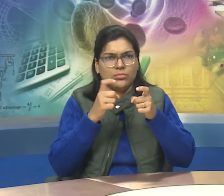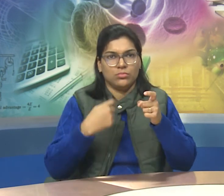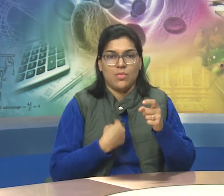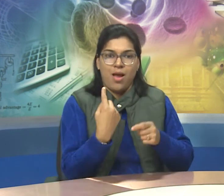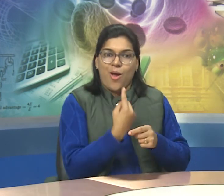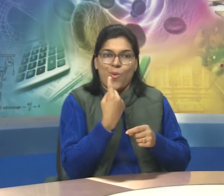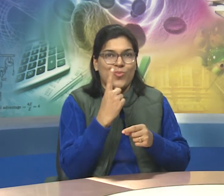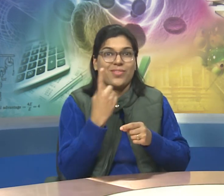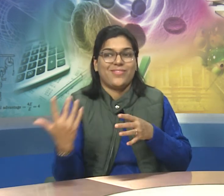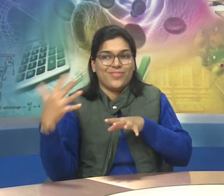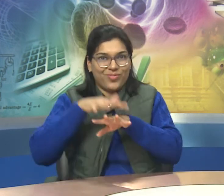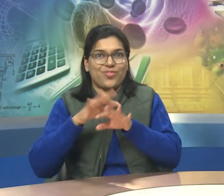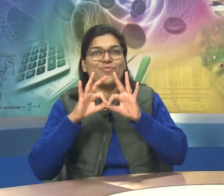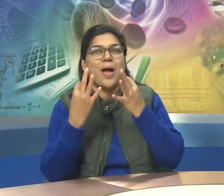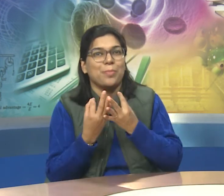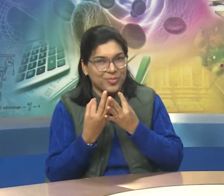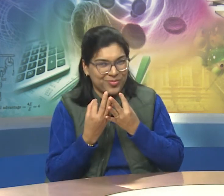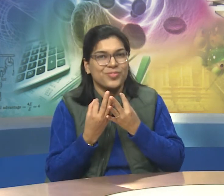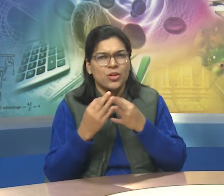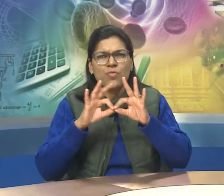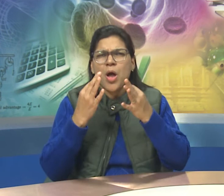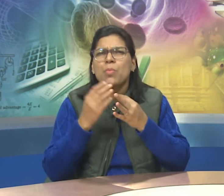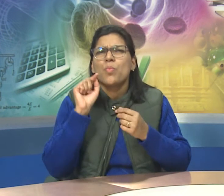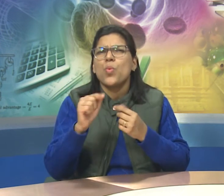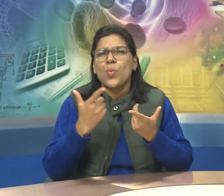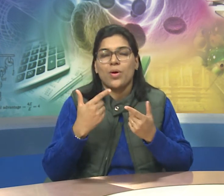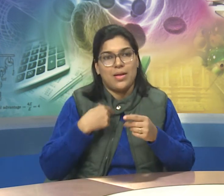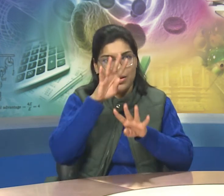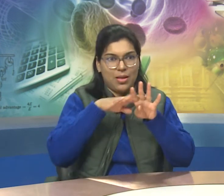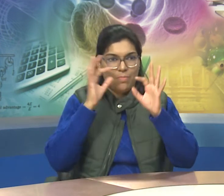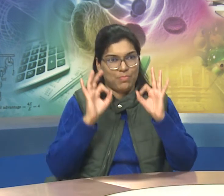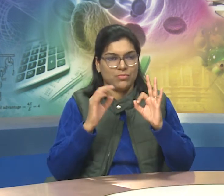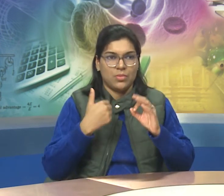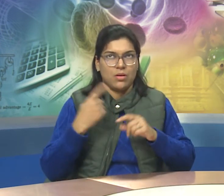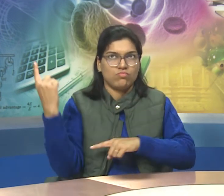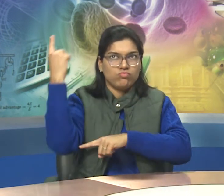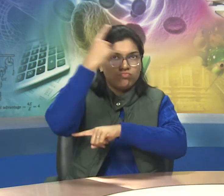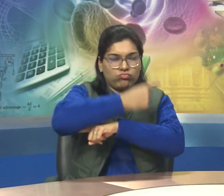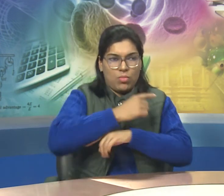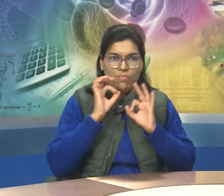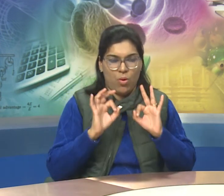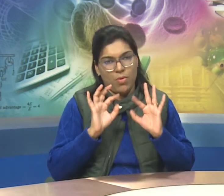Keep in mind the schedule of other family members and